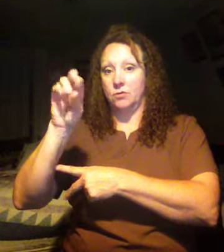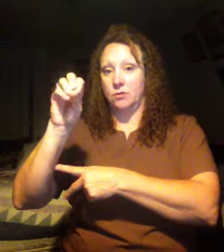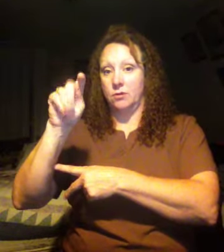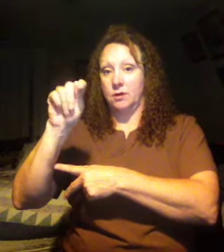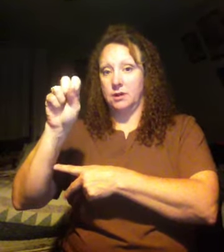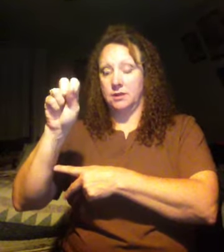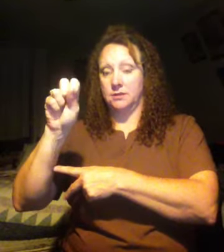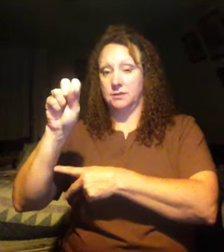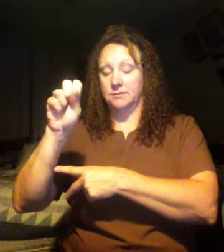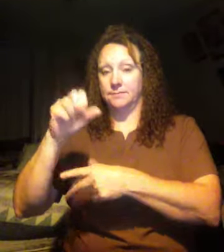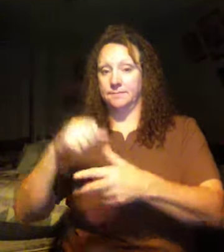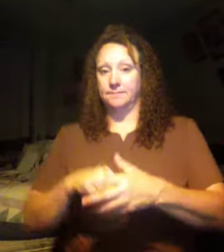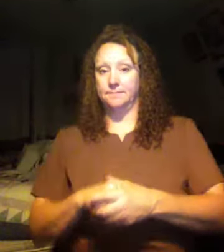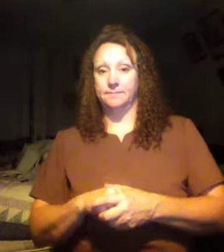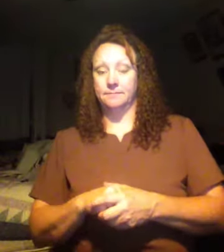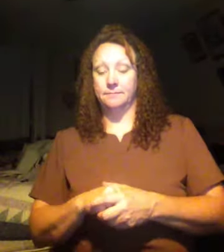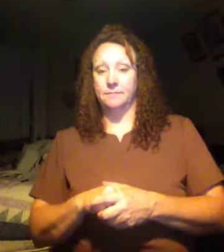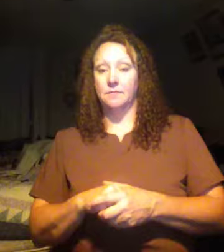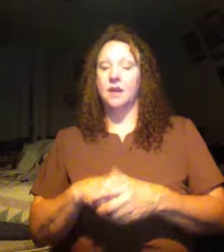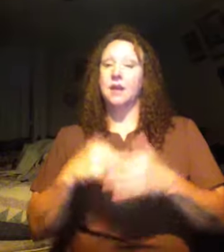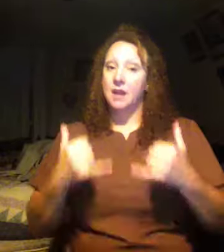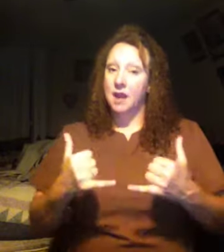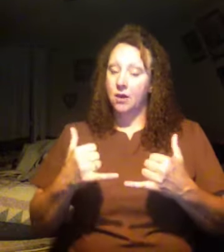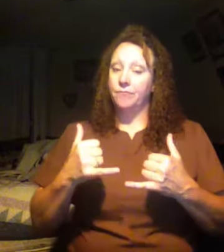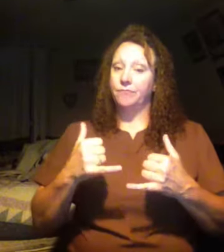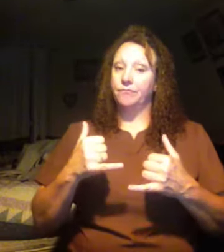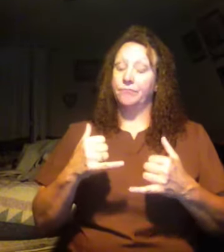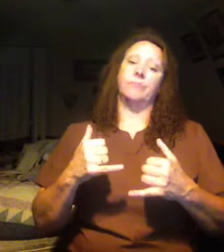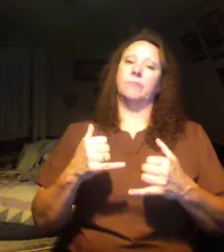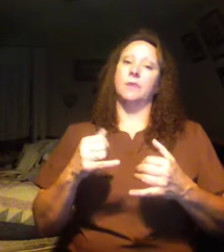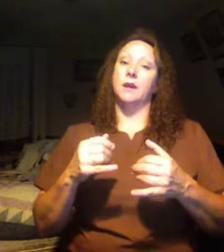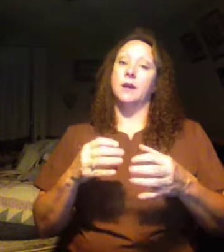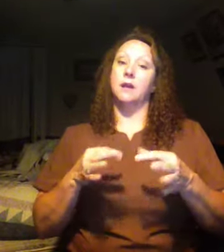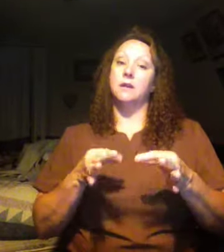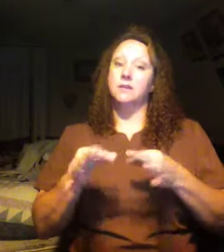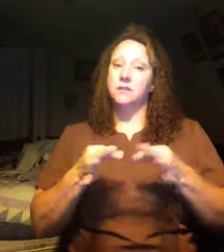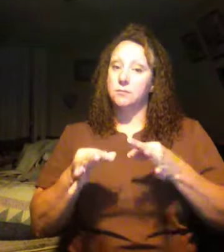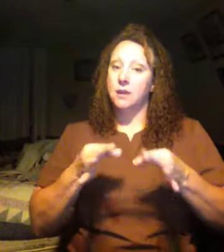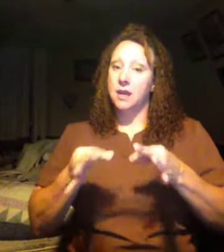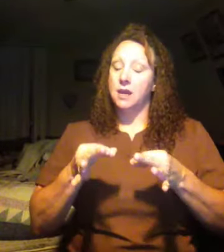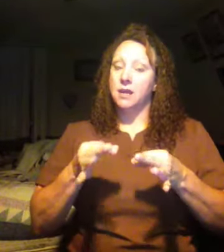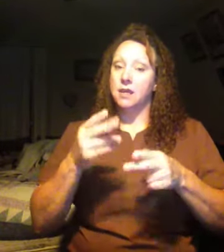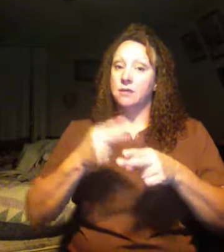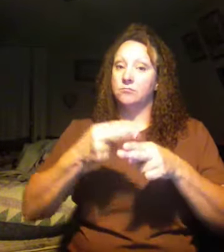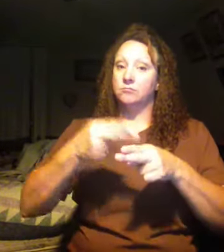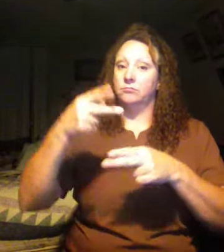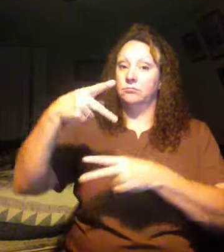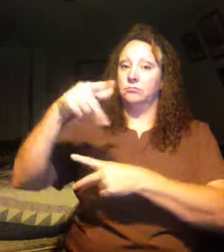And a patriot was someone who supported the war. They wanted to break away from Great Britain. So they